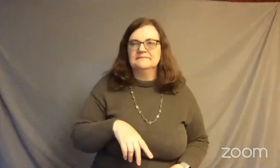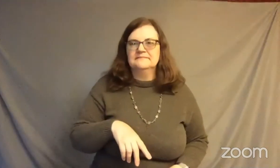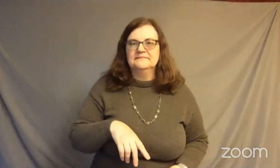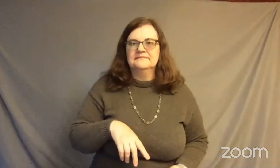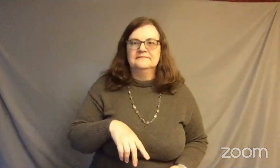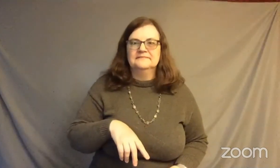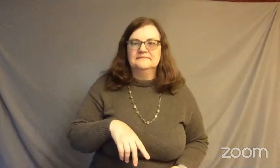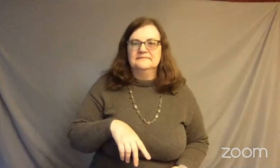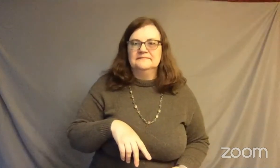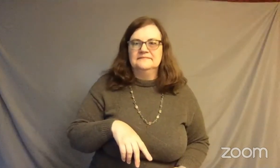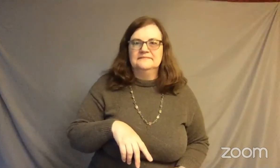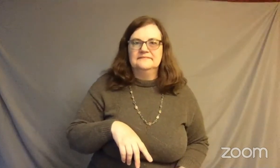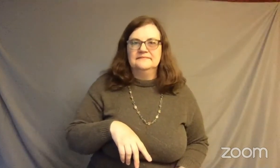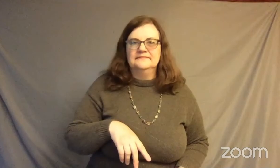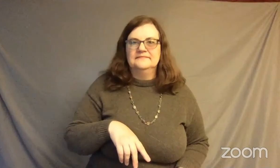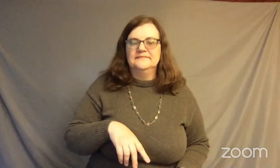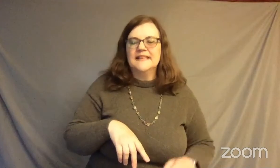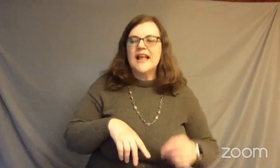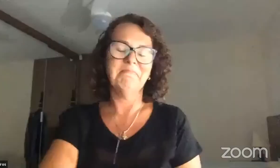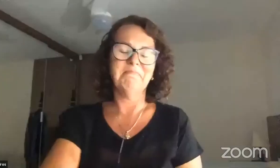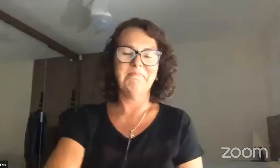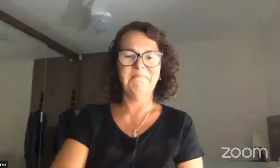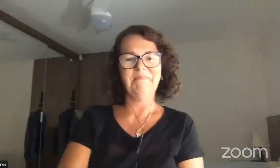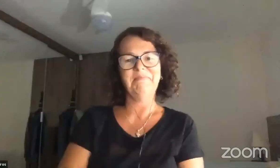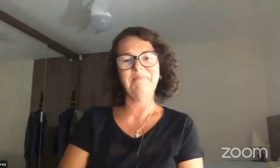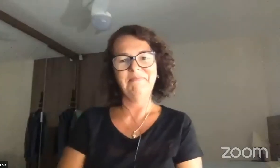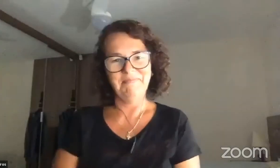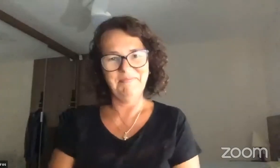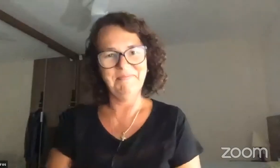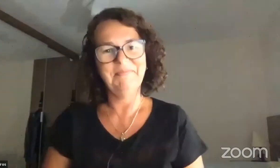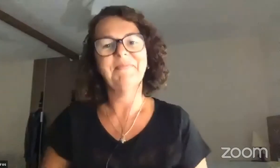be exposed to a sign language as early as possible.